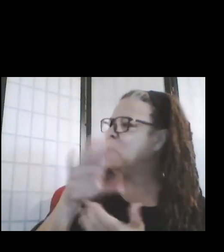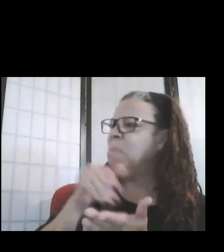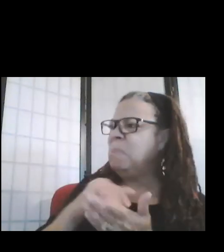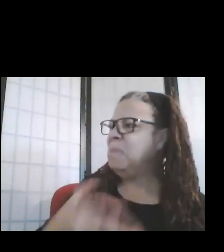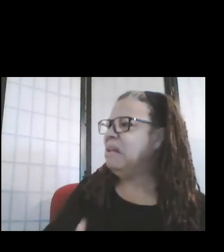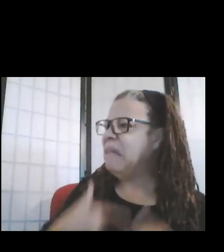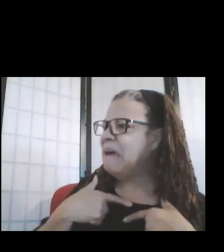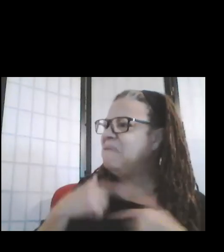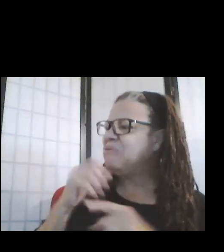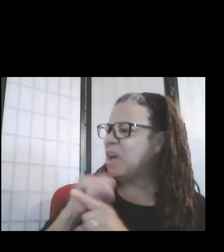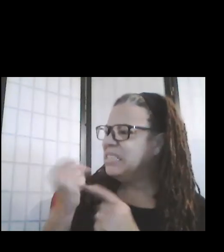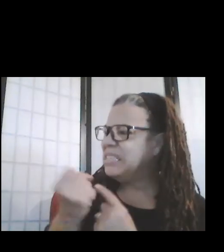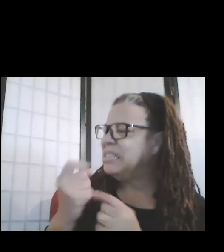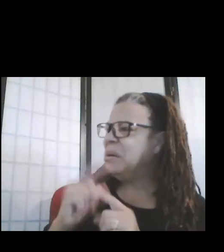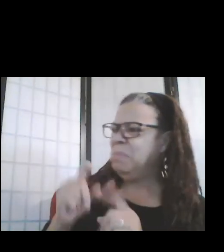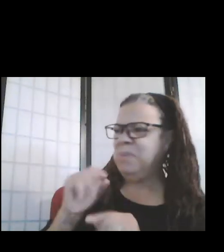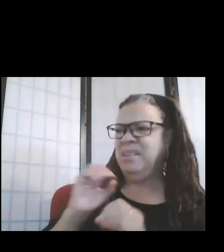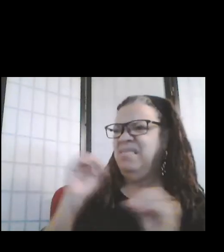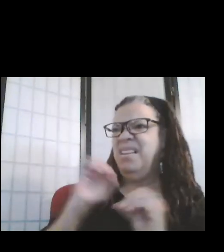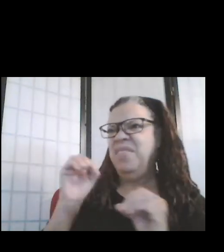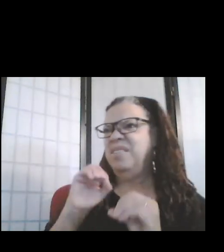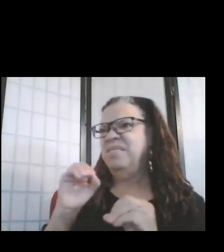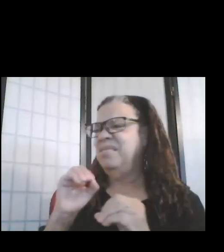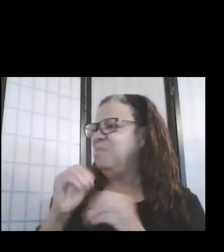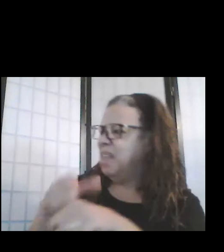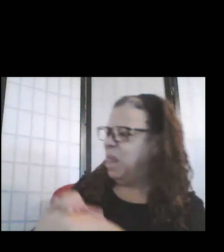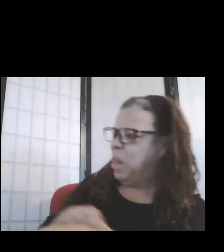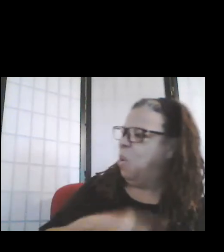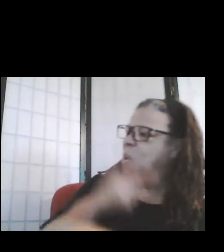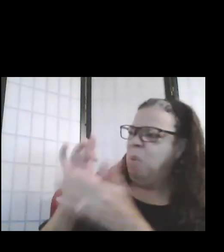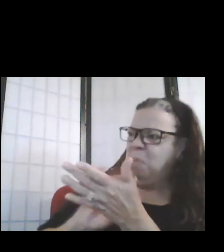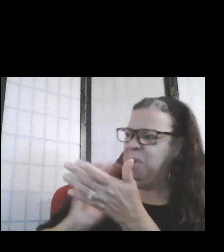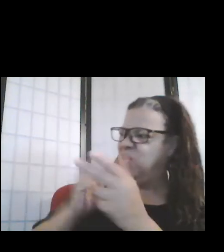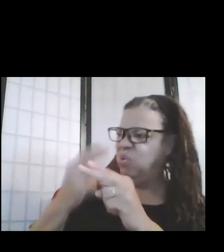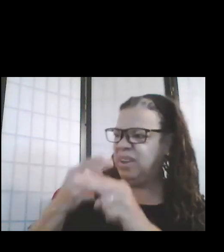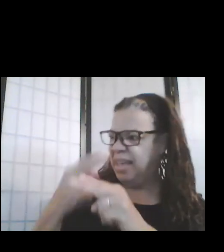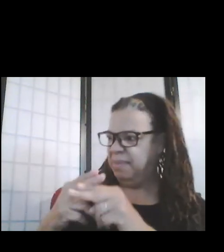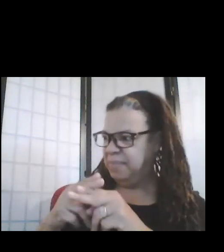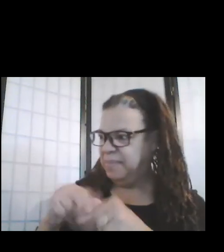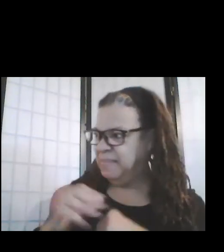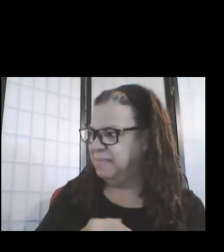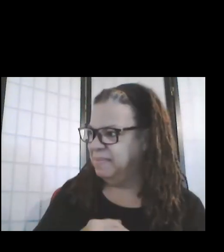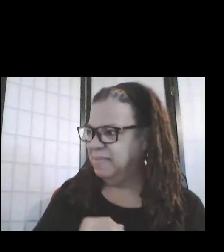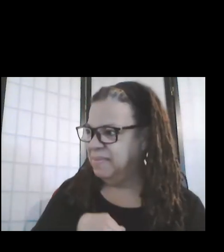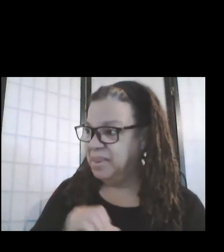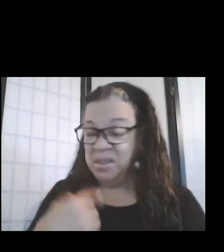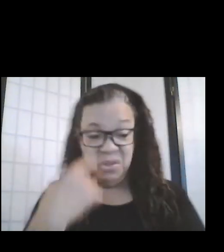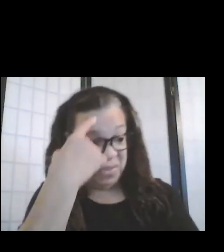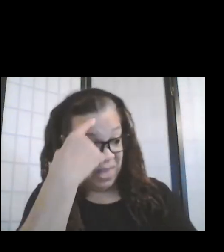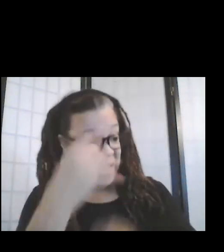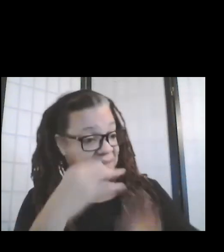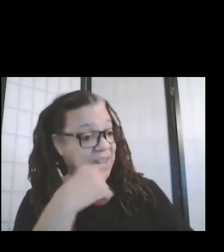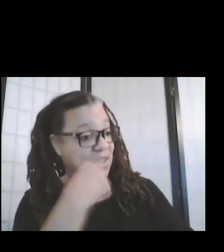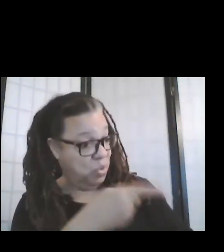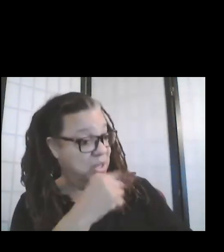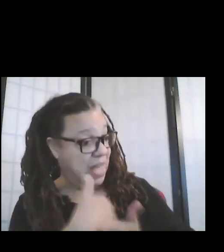but not something with a long, serious-sounding medical name. Do you think being told you were would help you?